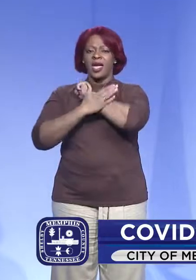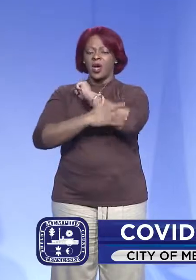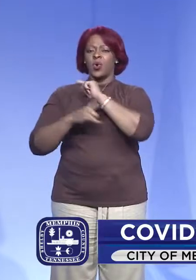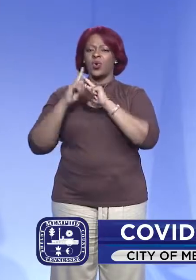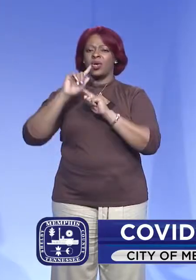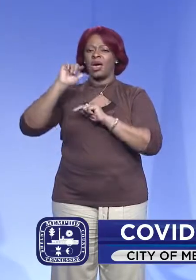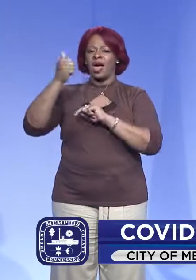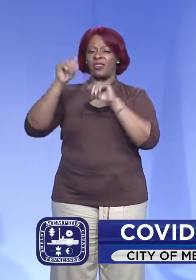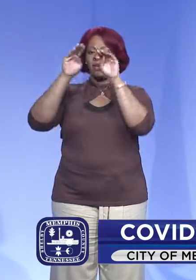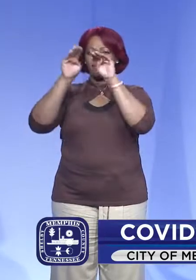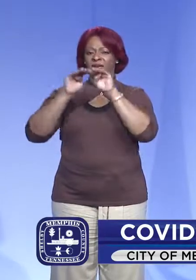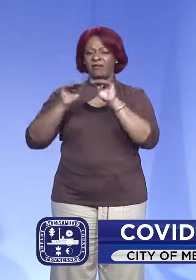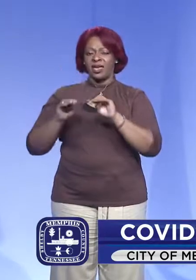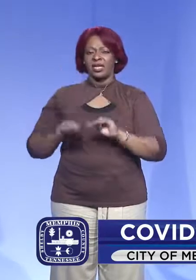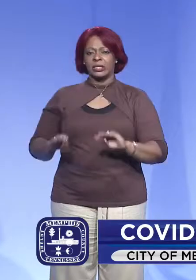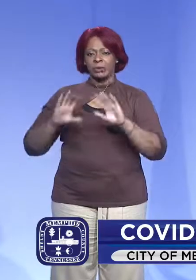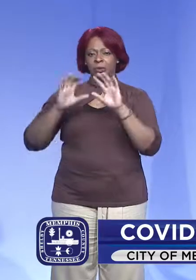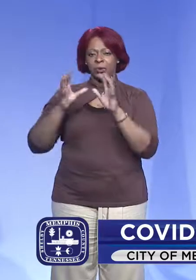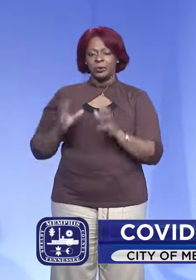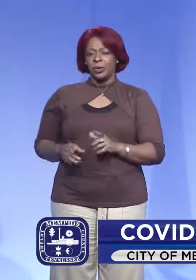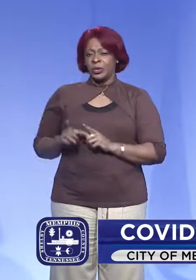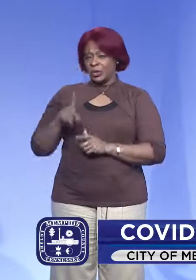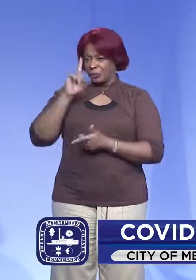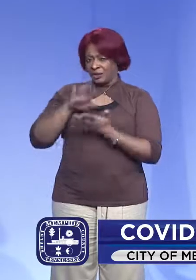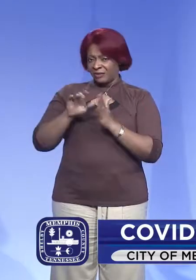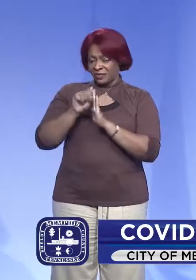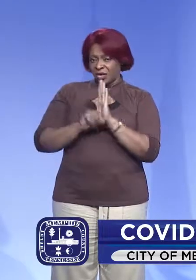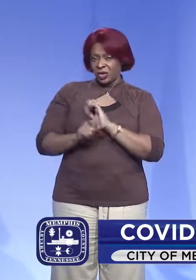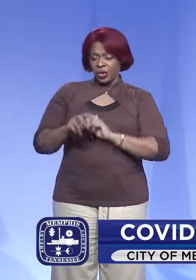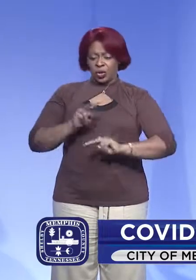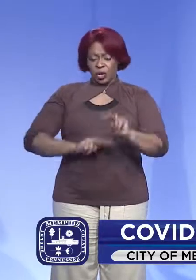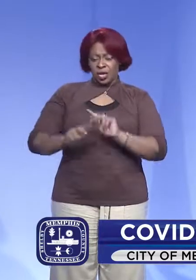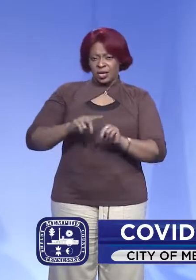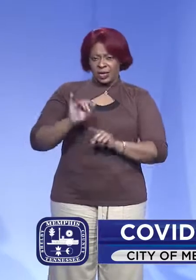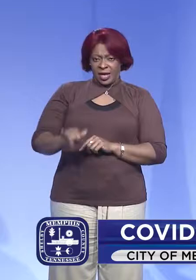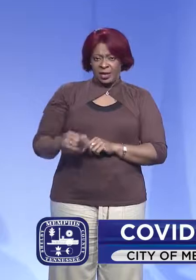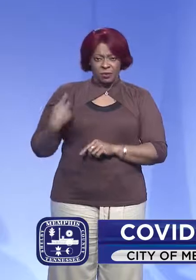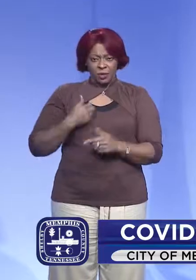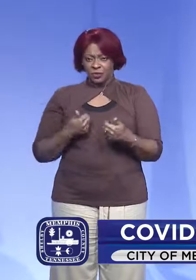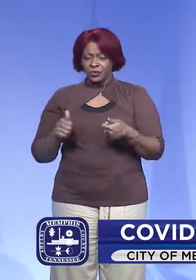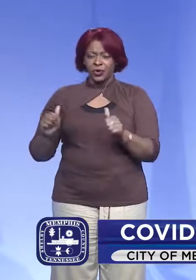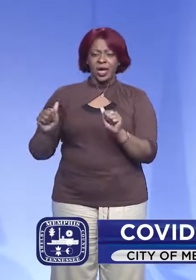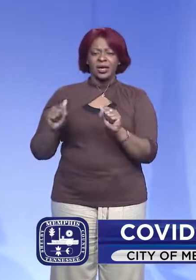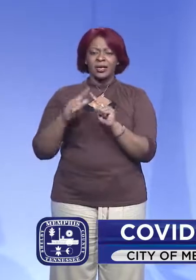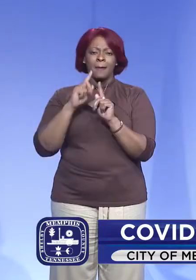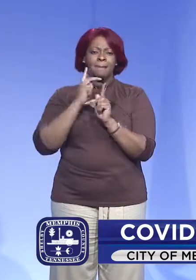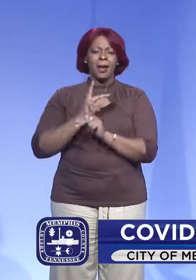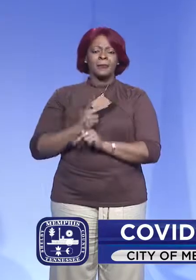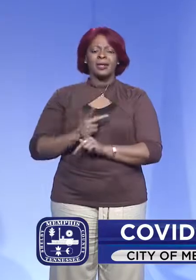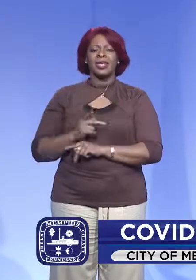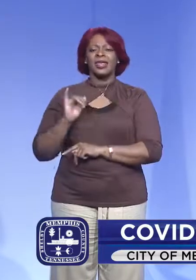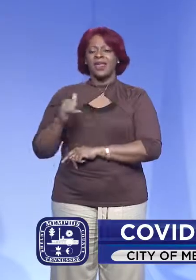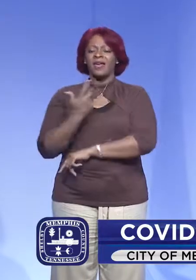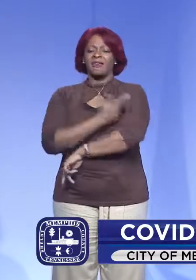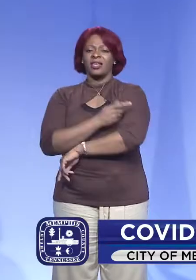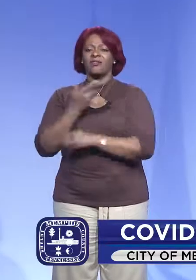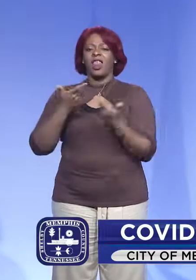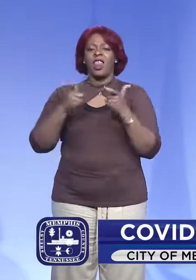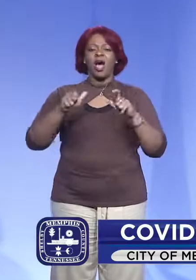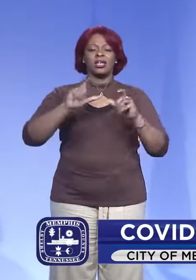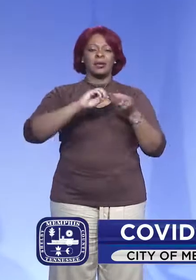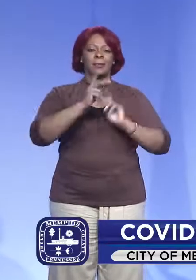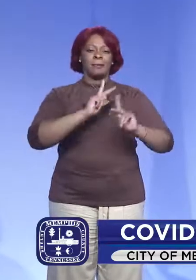into other groups. Do you believe the state should look into that as we're trying to vaccinate obviously larger